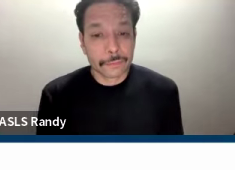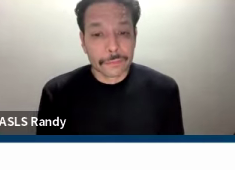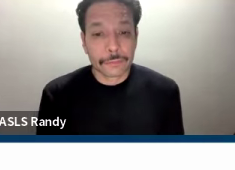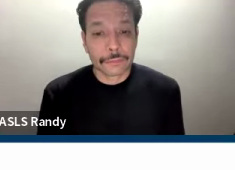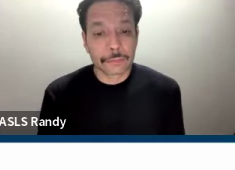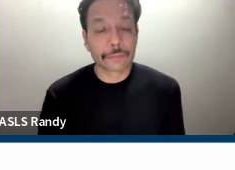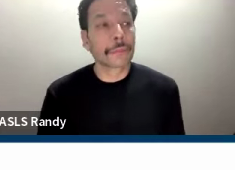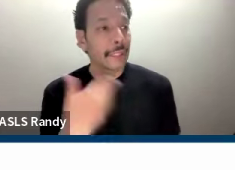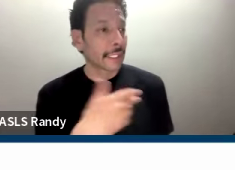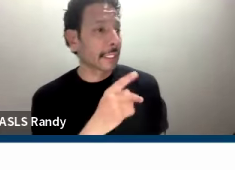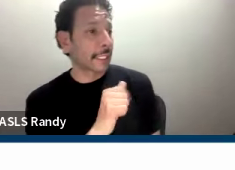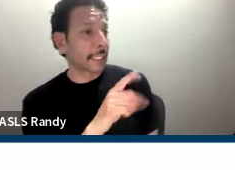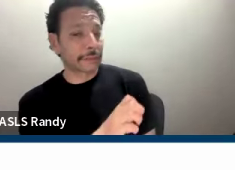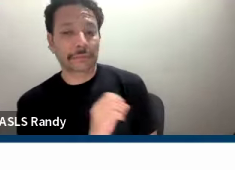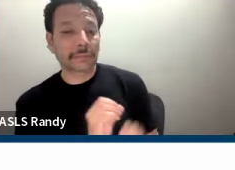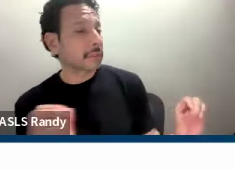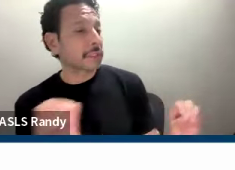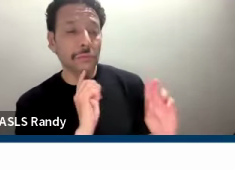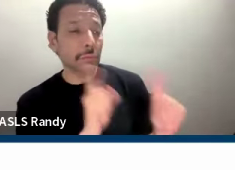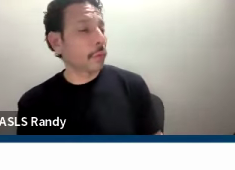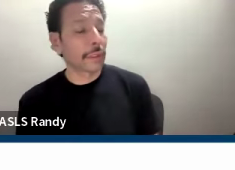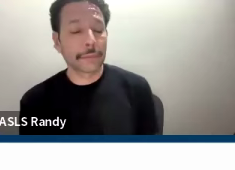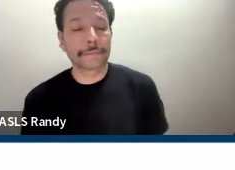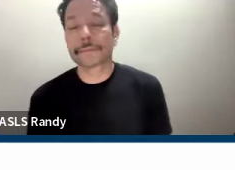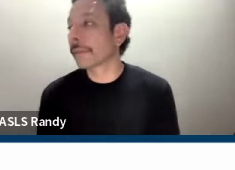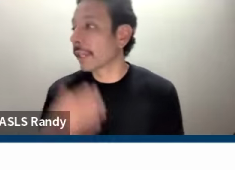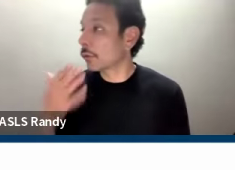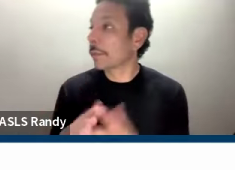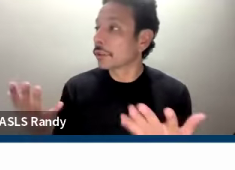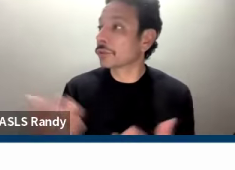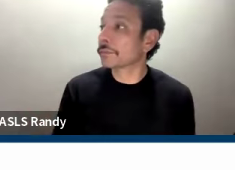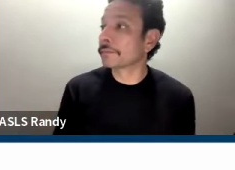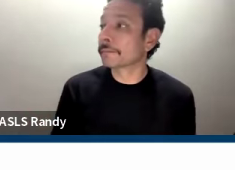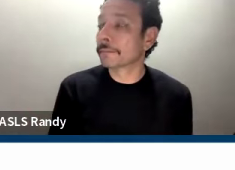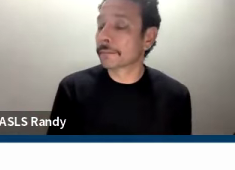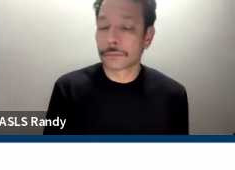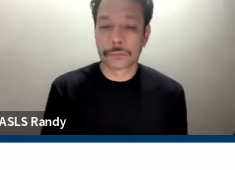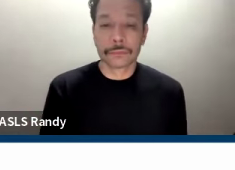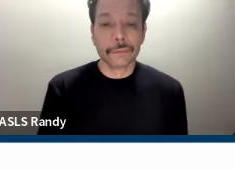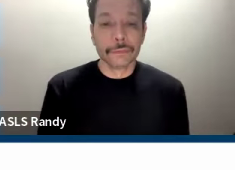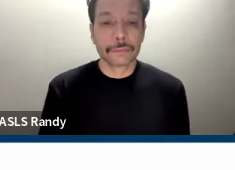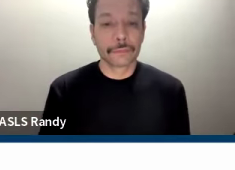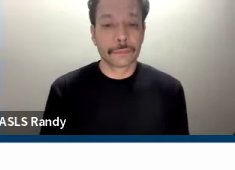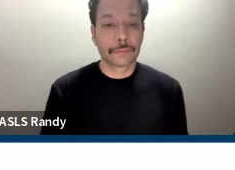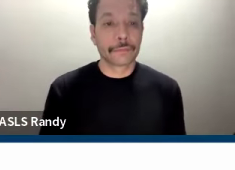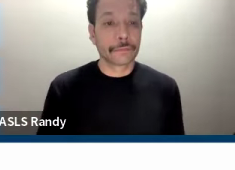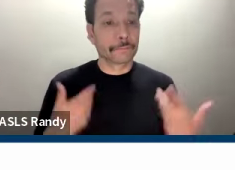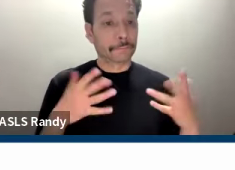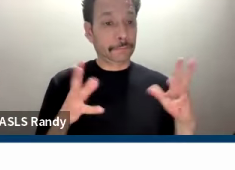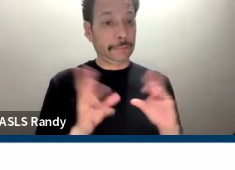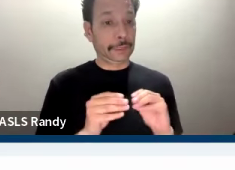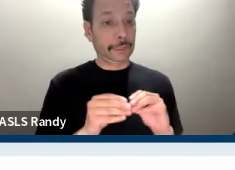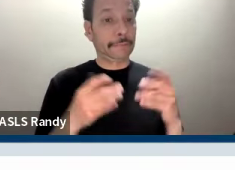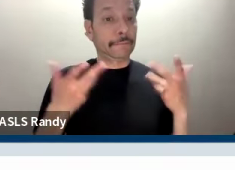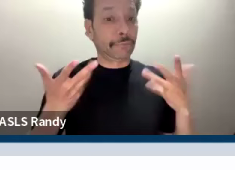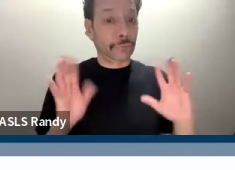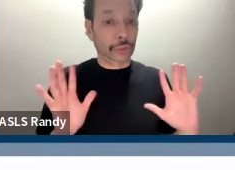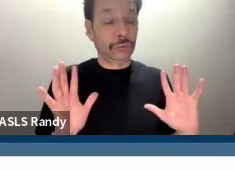This is Kate. Nothing to report. Thank you so much. So, this adjourns our